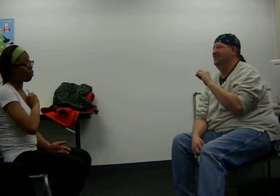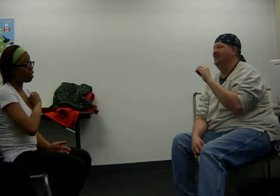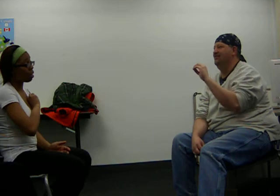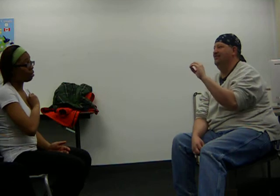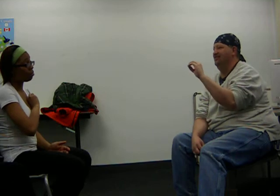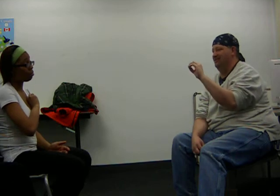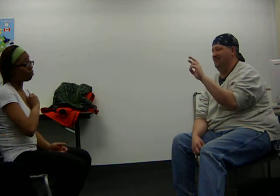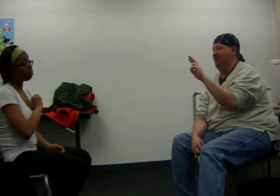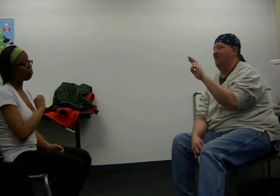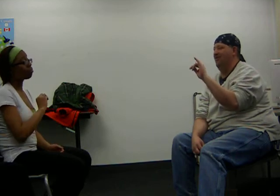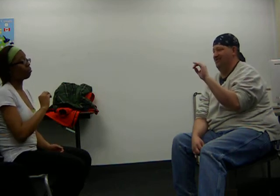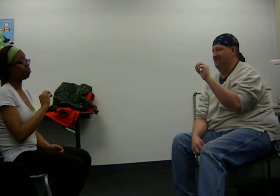Oren?